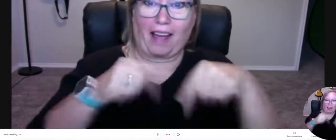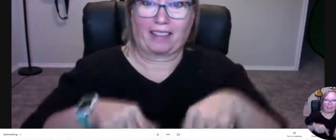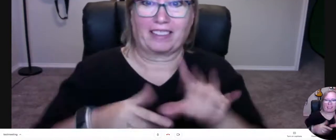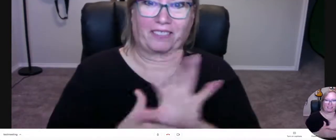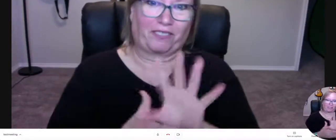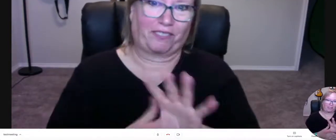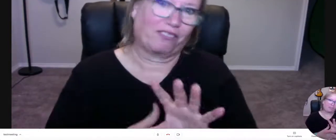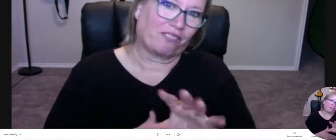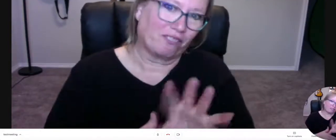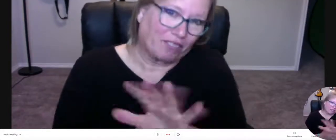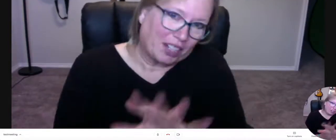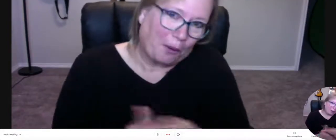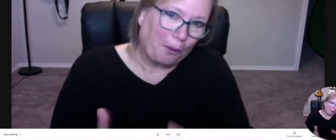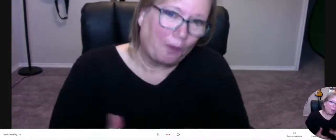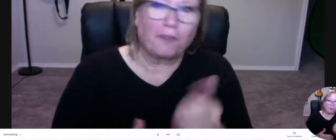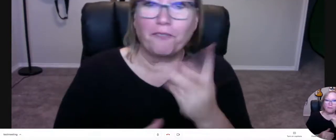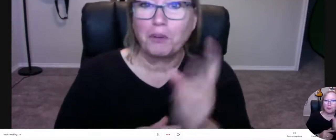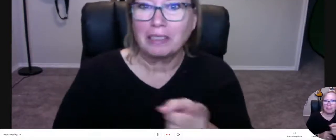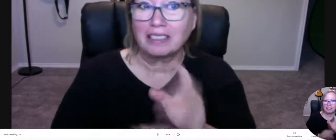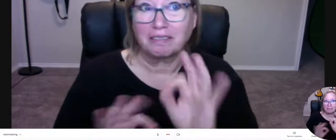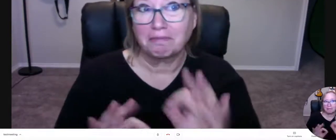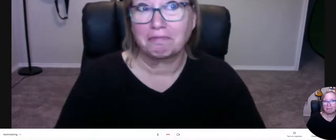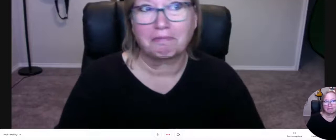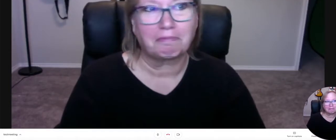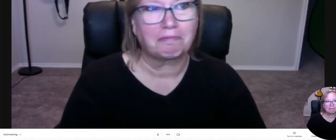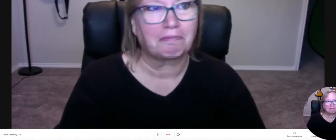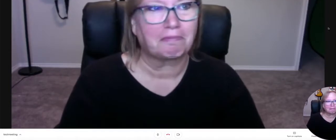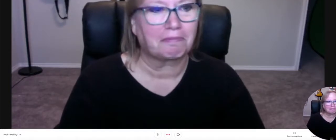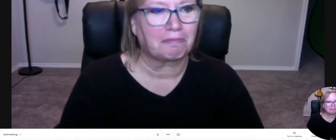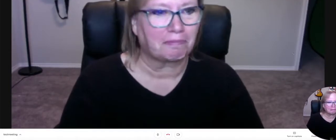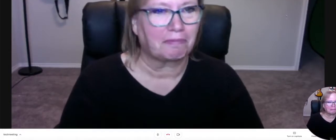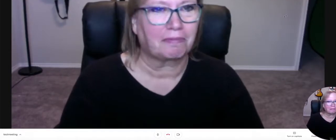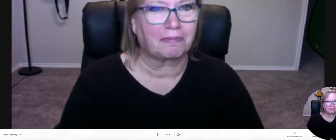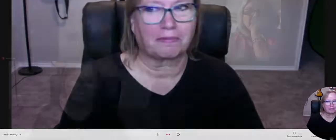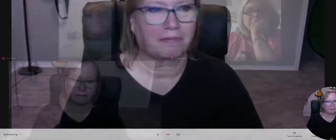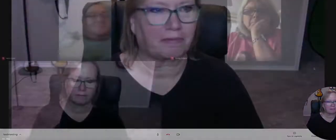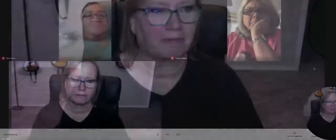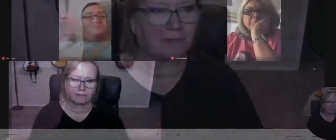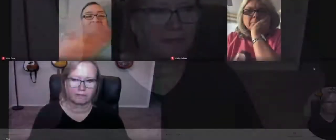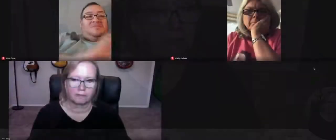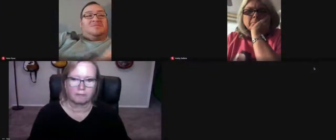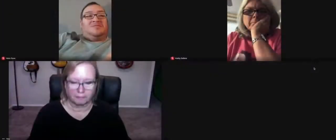mind joining my meeting really quickly so I can add you guys to this video? So hang on just a minute.